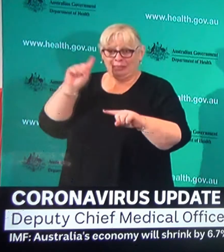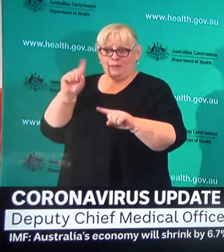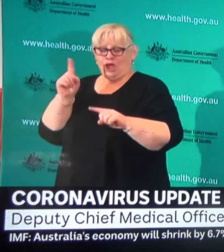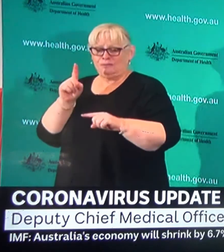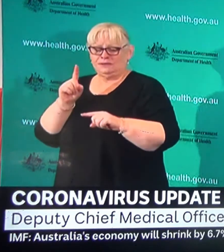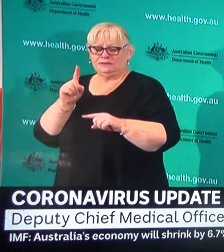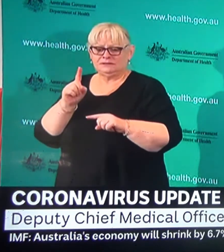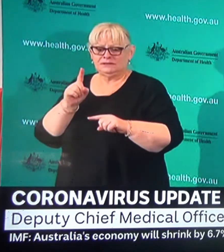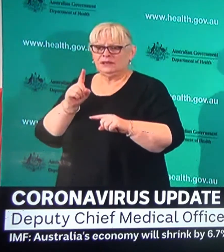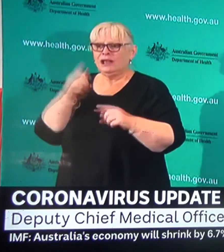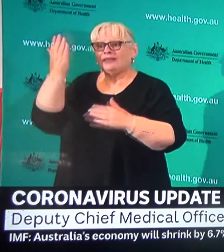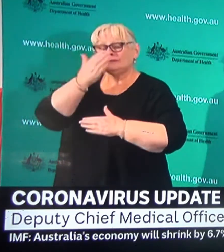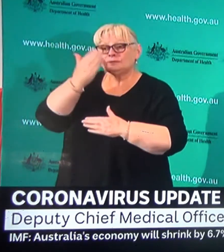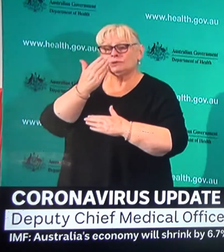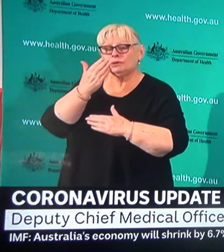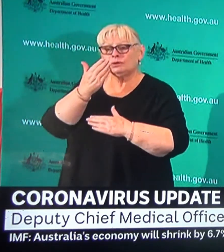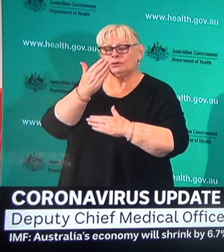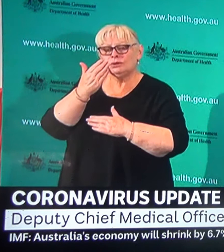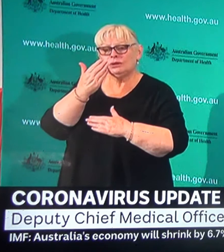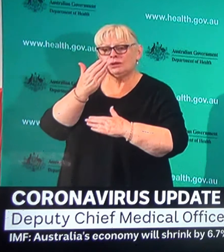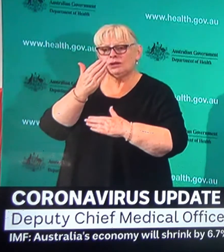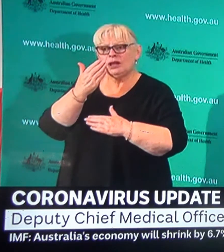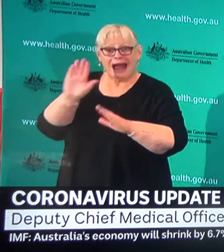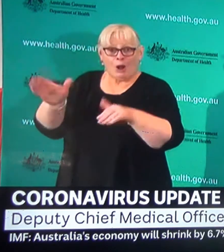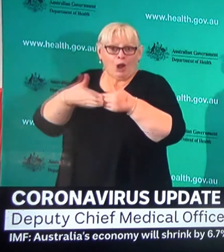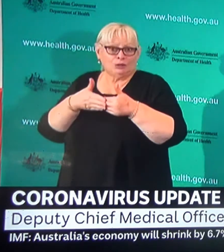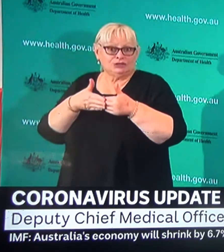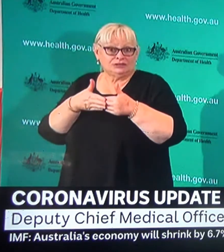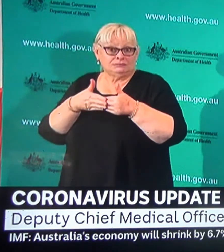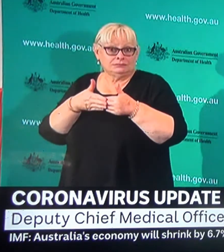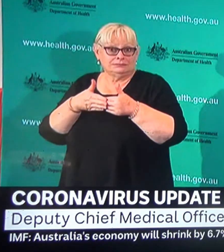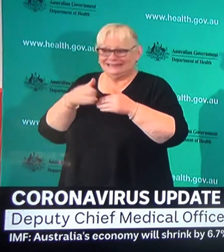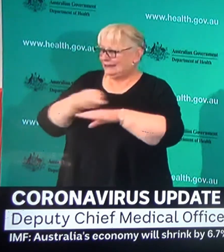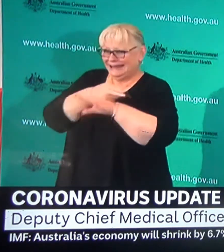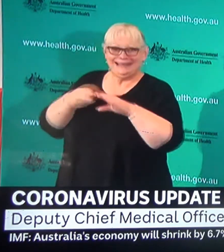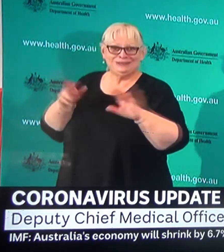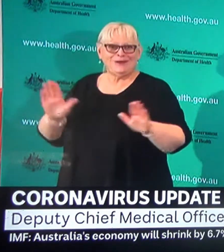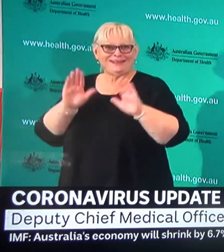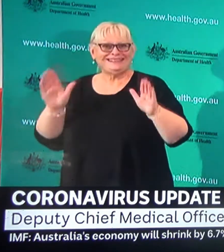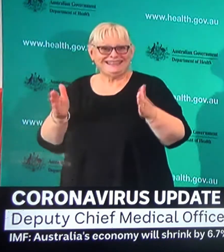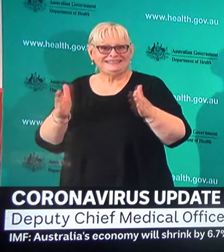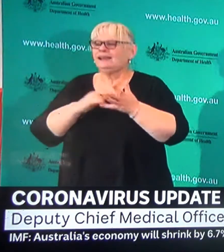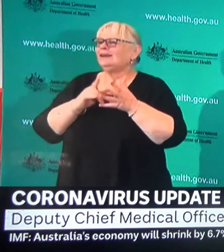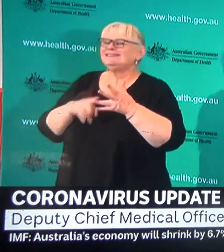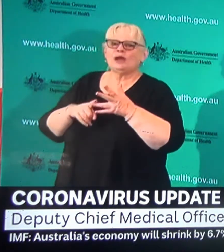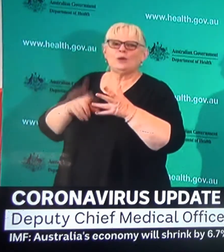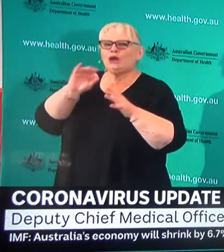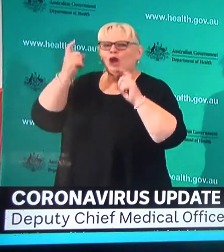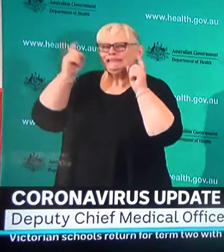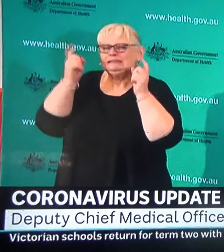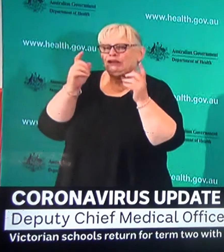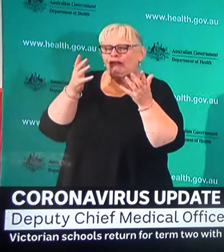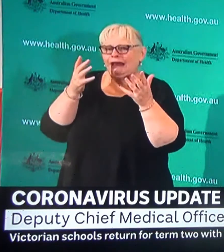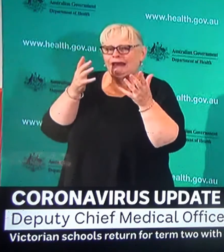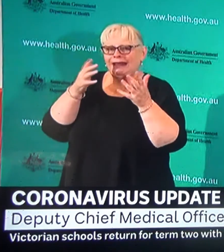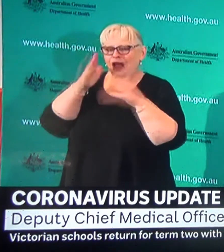moment is that schools are closed, and it's the Easter holidays. So no, we're not considering that at